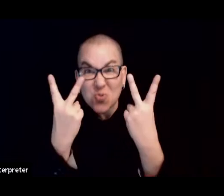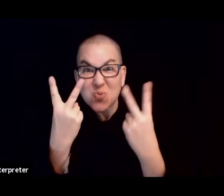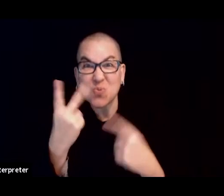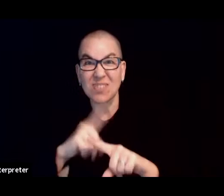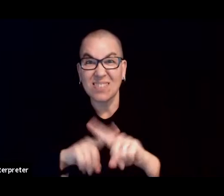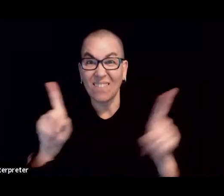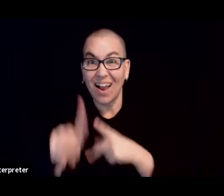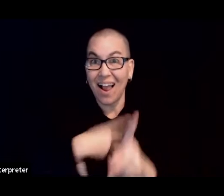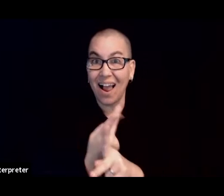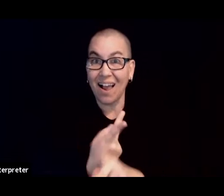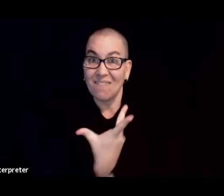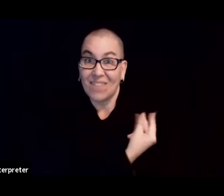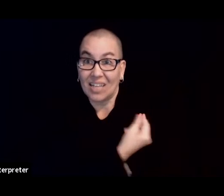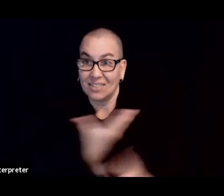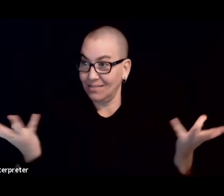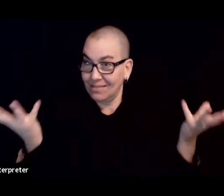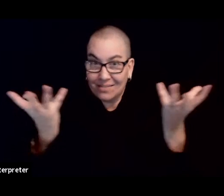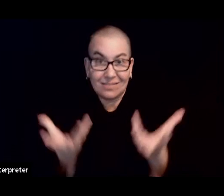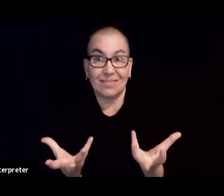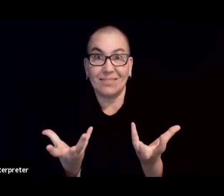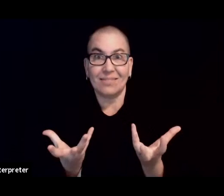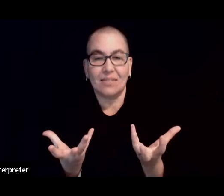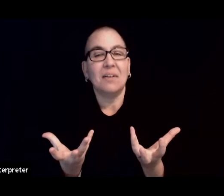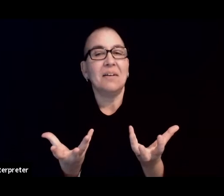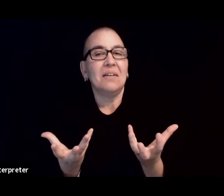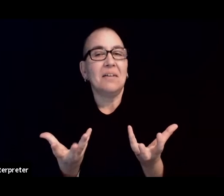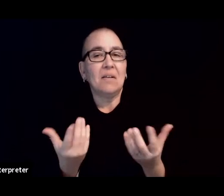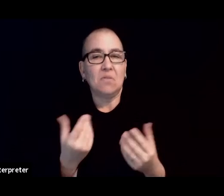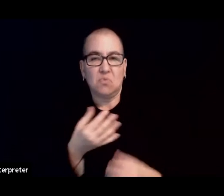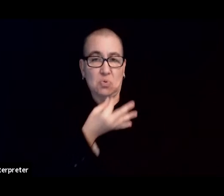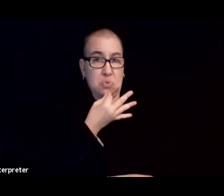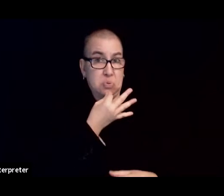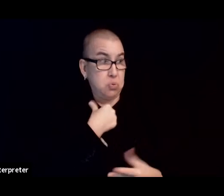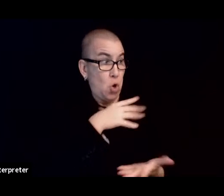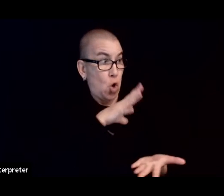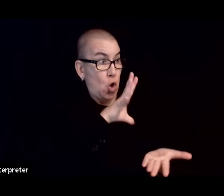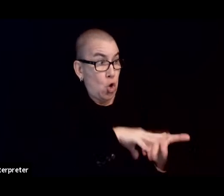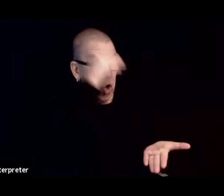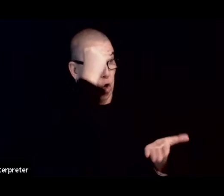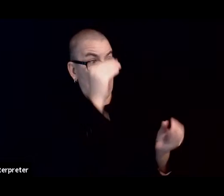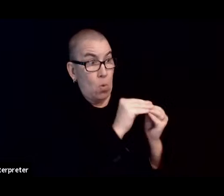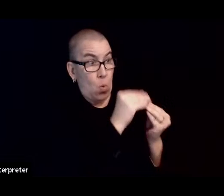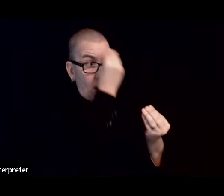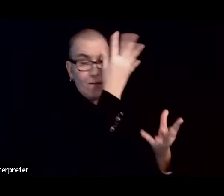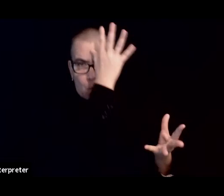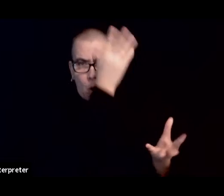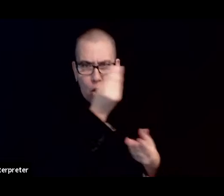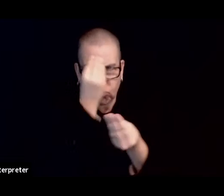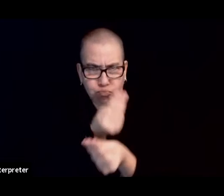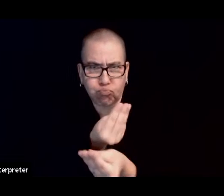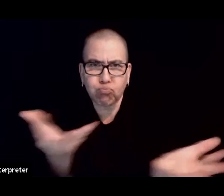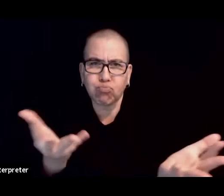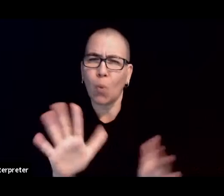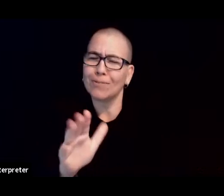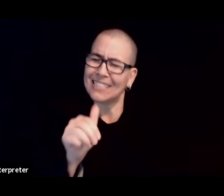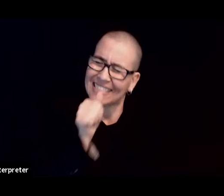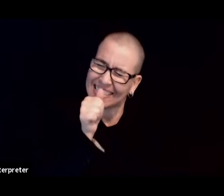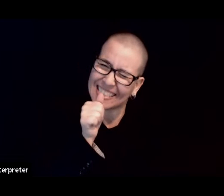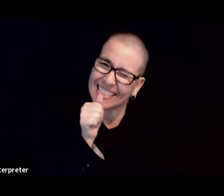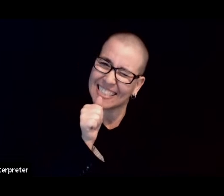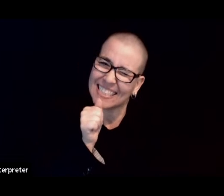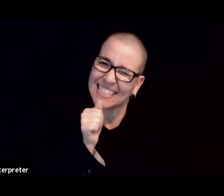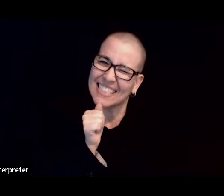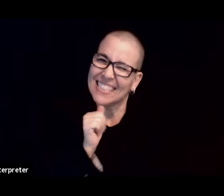more, and we will continue to do our best to strike that balance of hope and patience. One other vaccine-related update we wanted